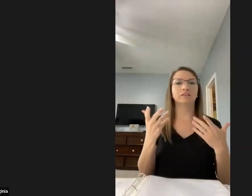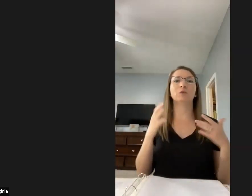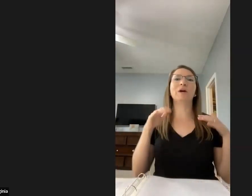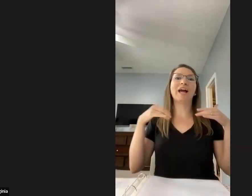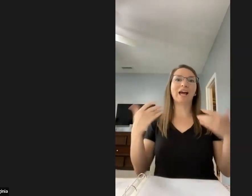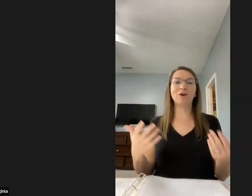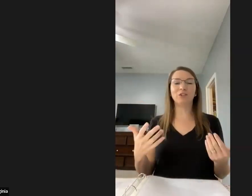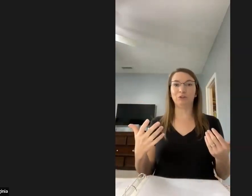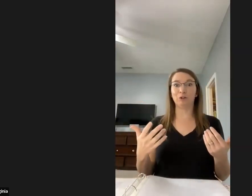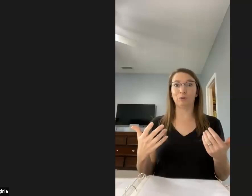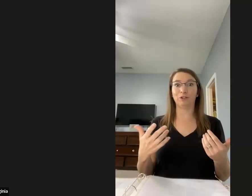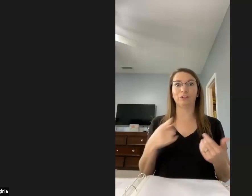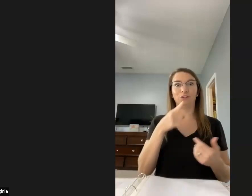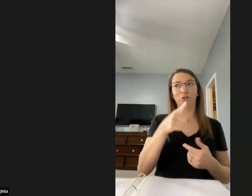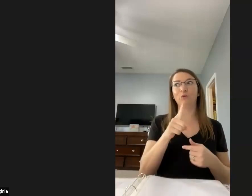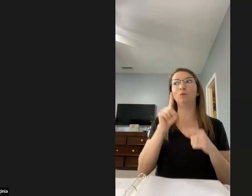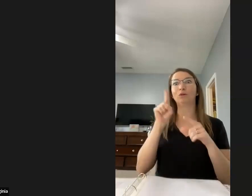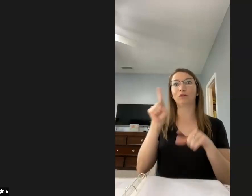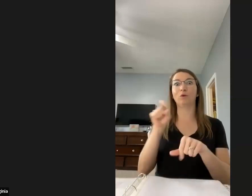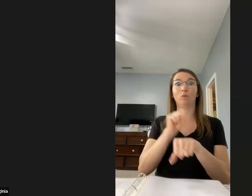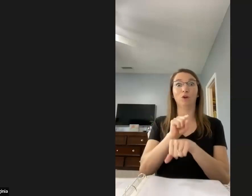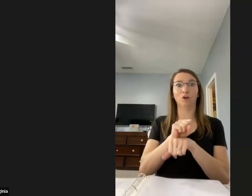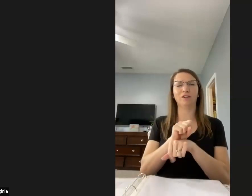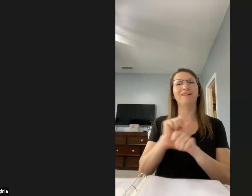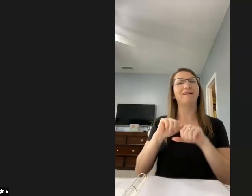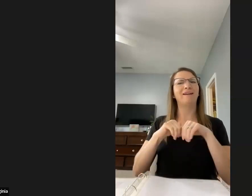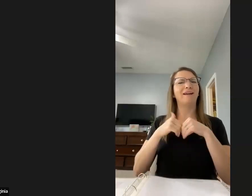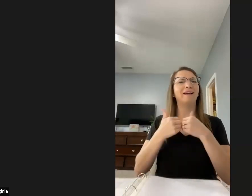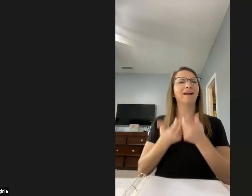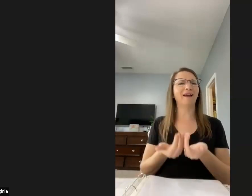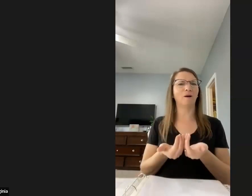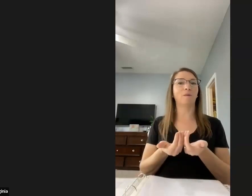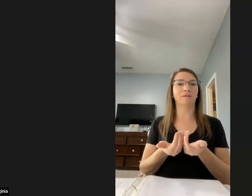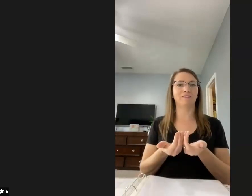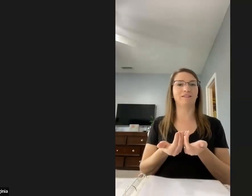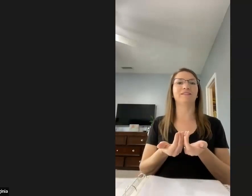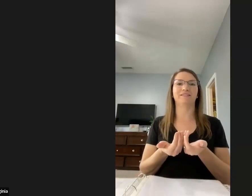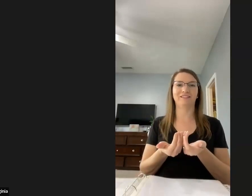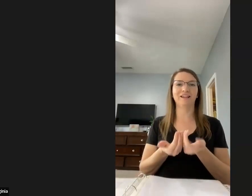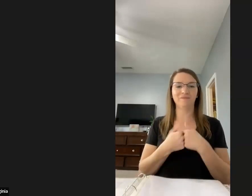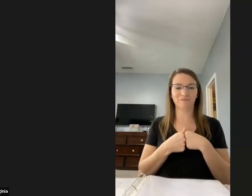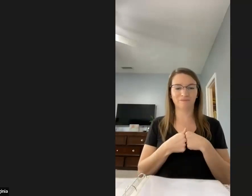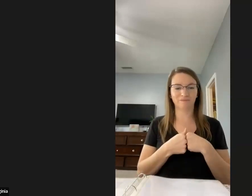So how do you go to work? You go work. How? Okay.